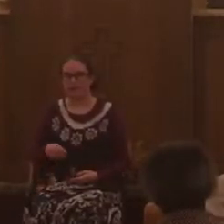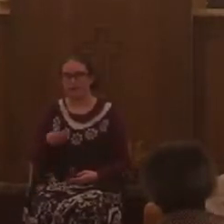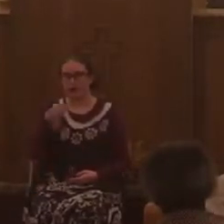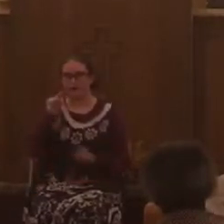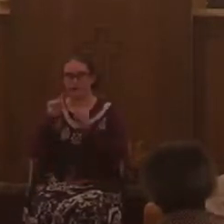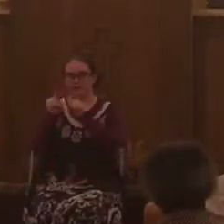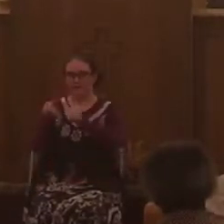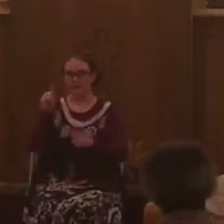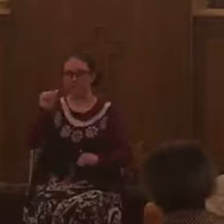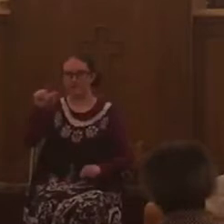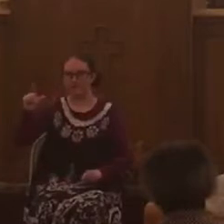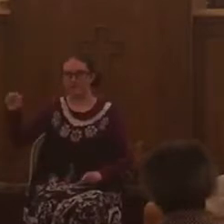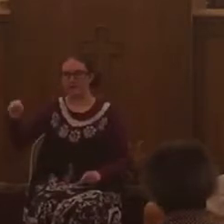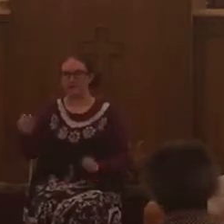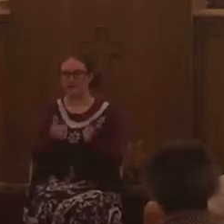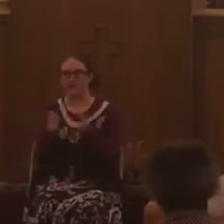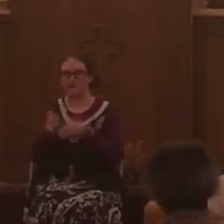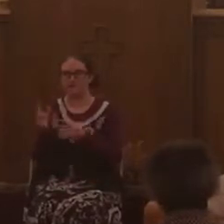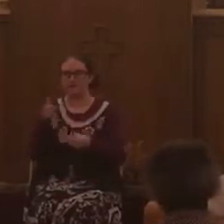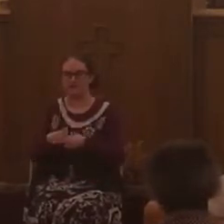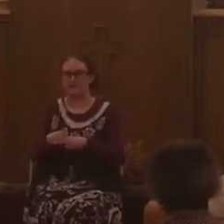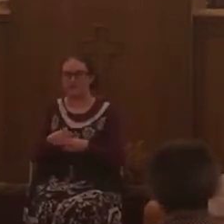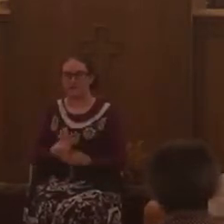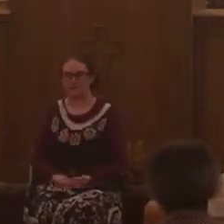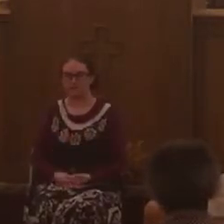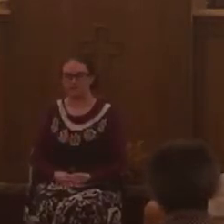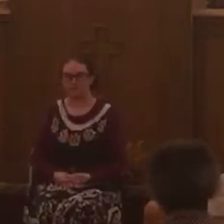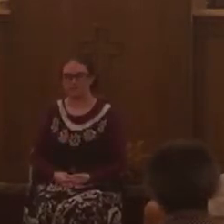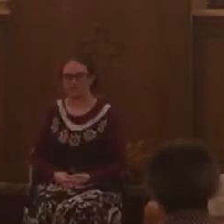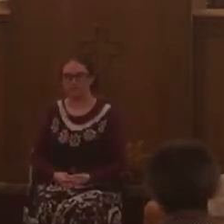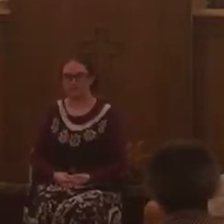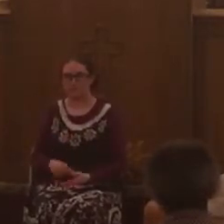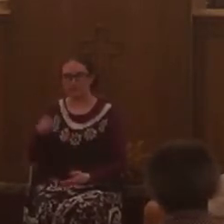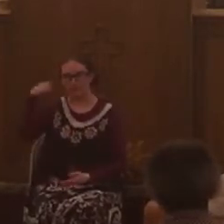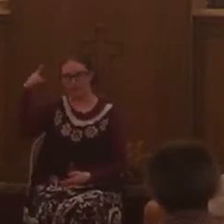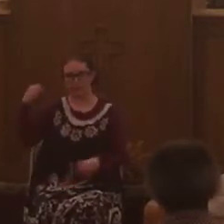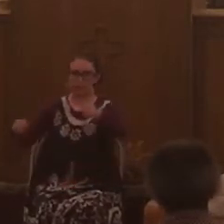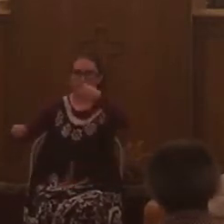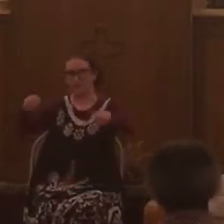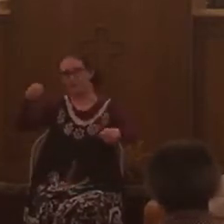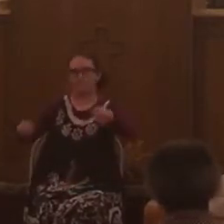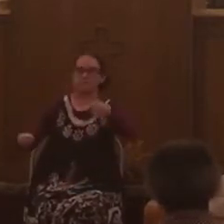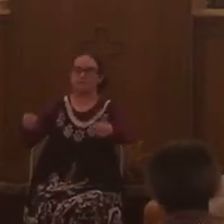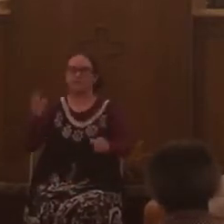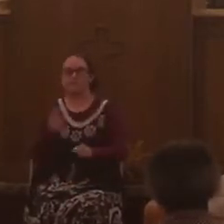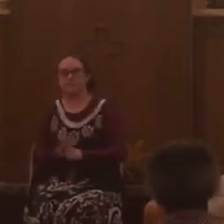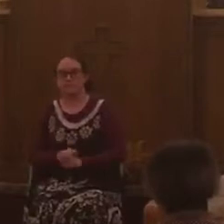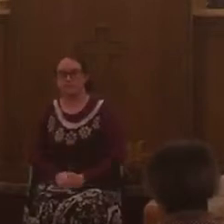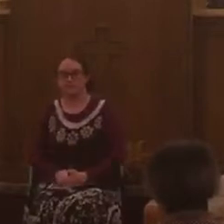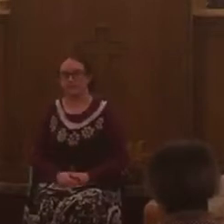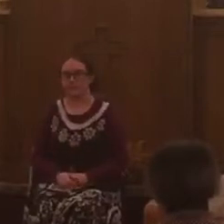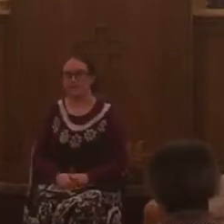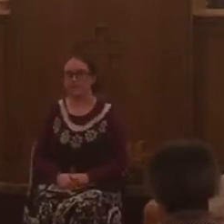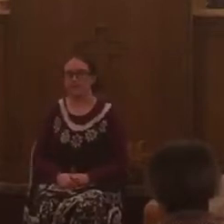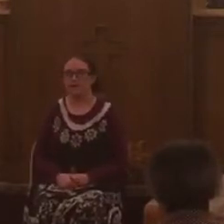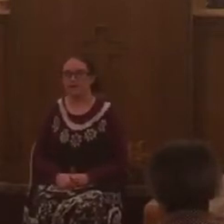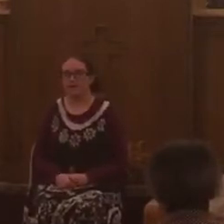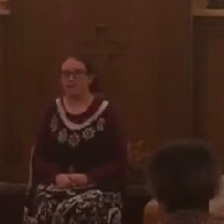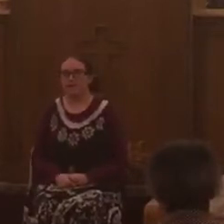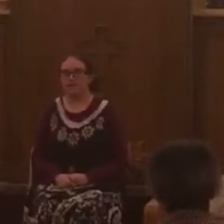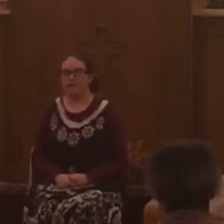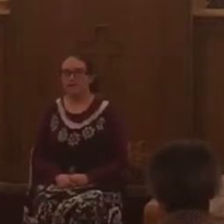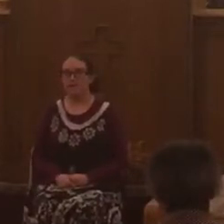to fasting like you ain't never seen. And when we get done, you're going to be run out of town on the rail. Hallelujah.